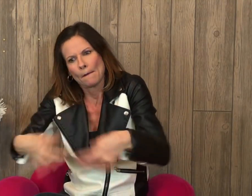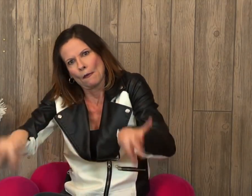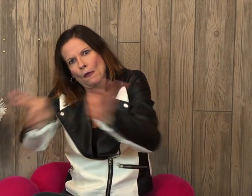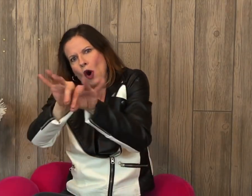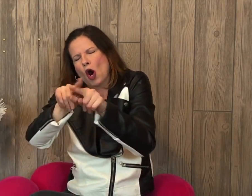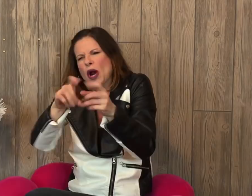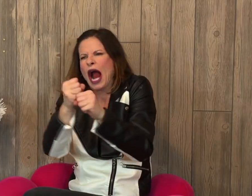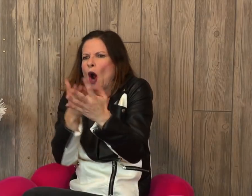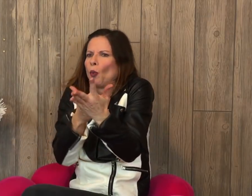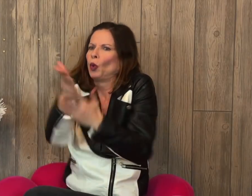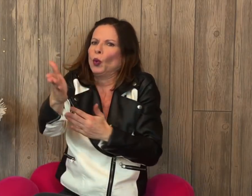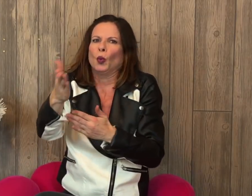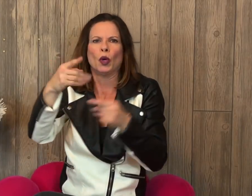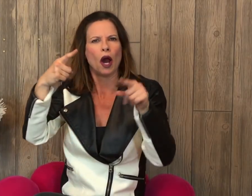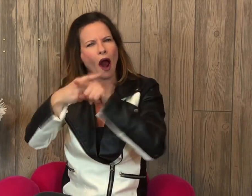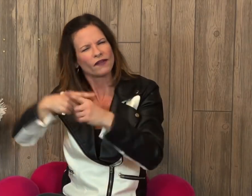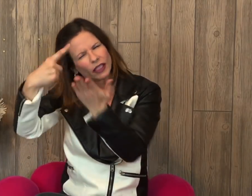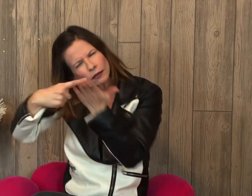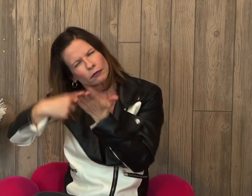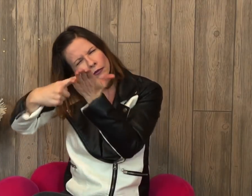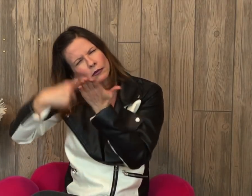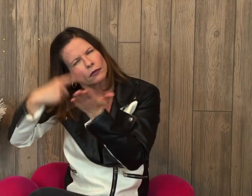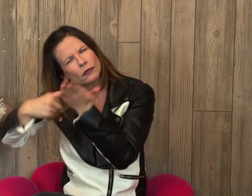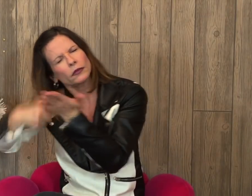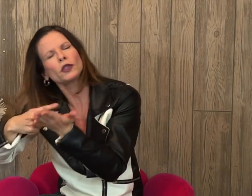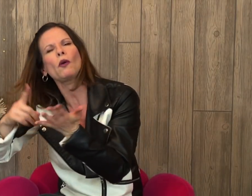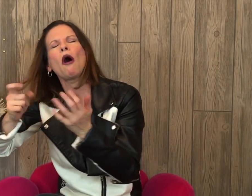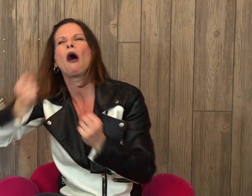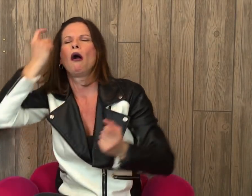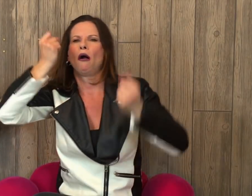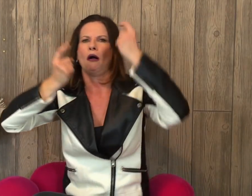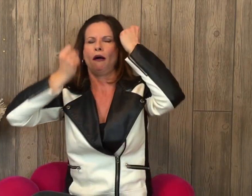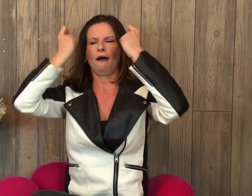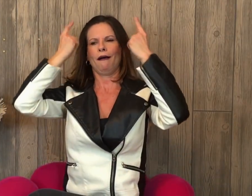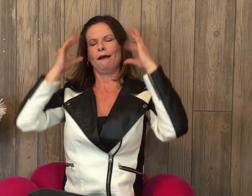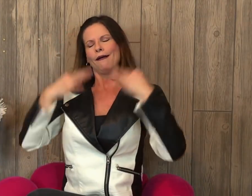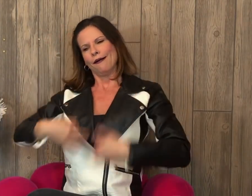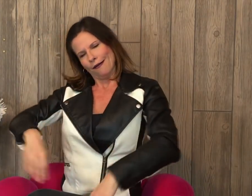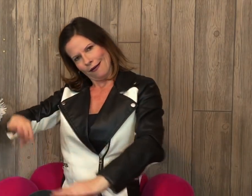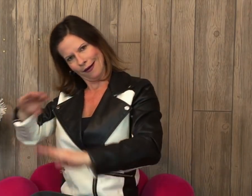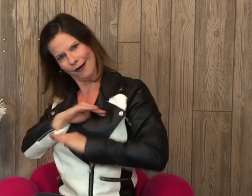It's important to get through the conflicts and have those discussions and hear each other out.